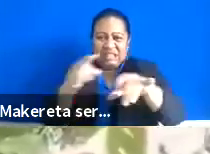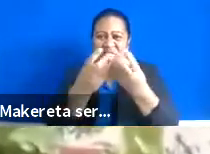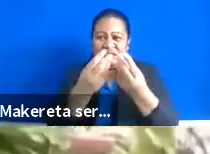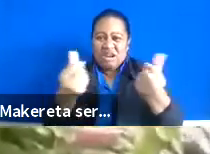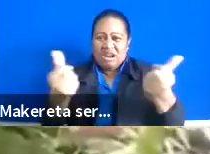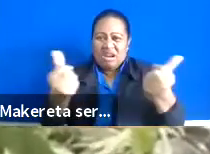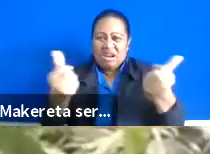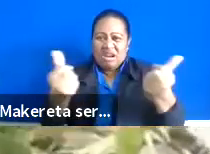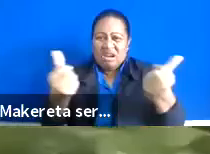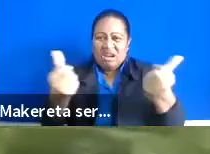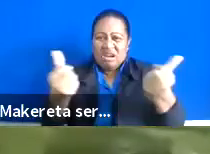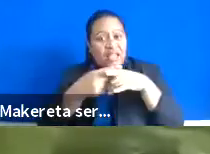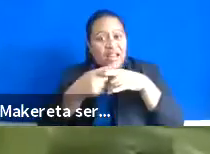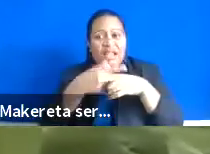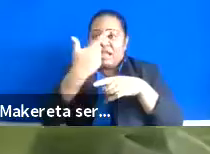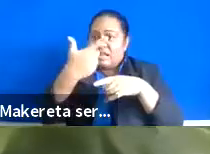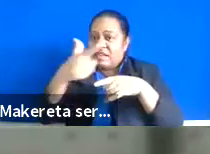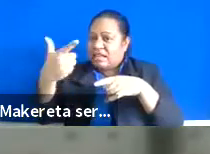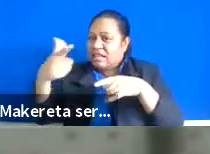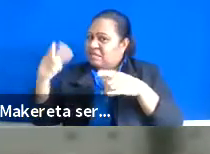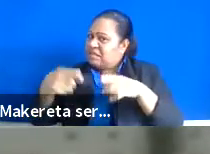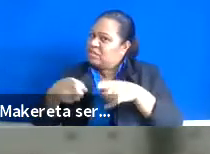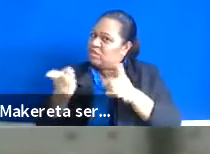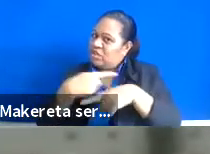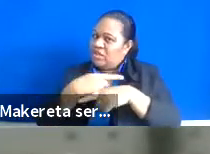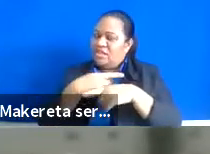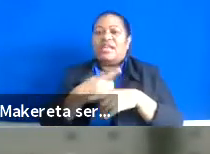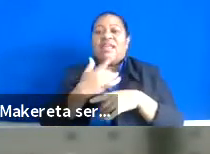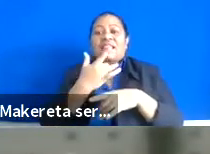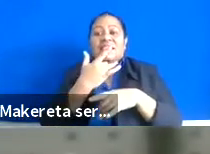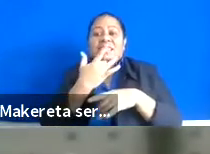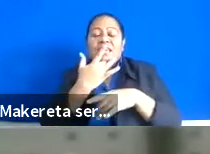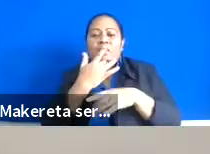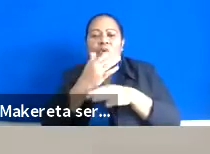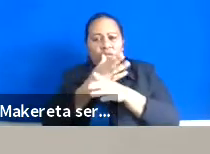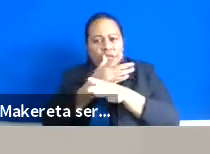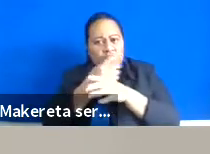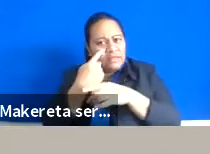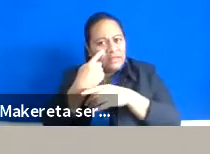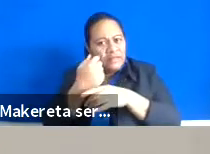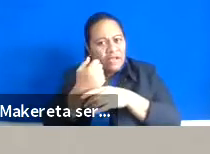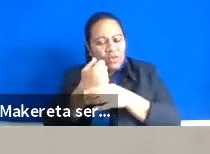leaves and the types of fish that are caught.